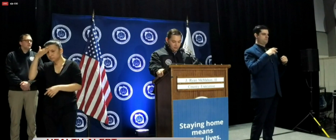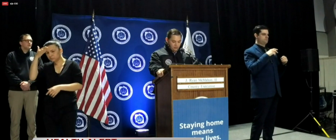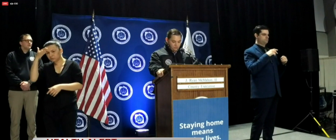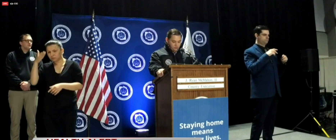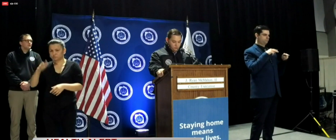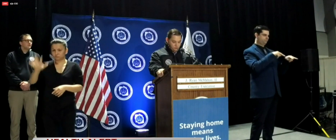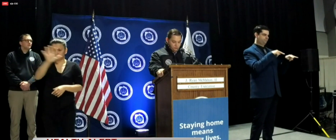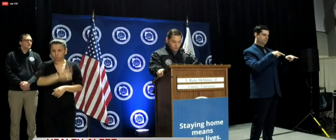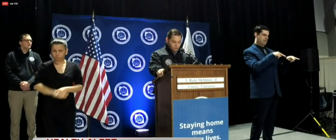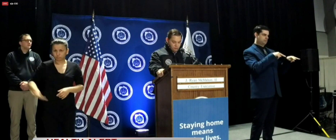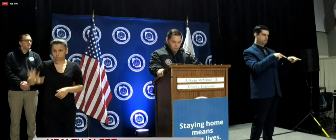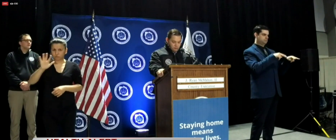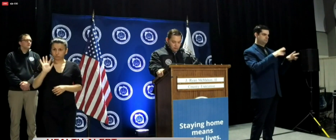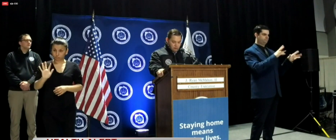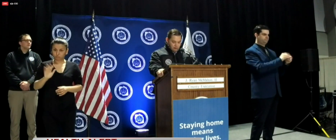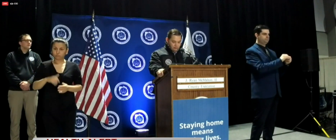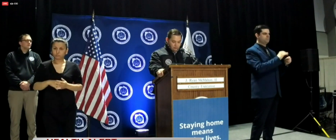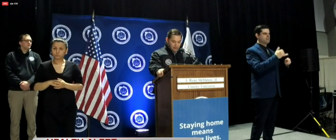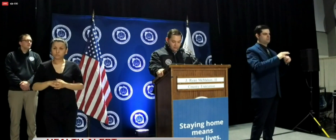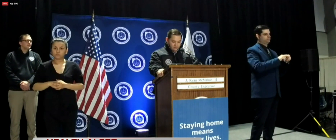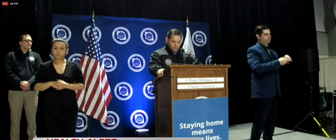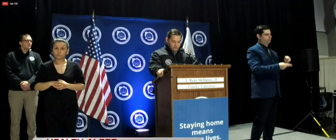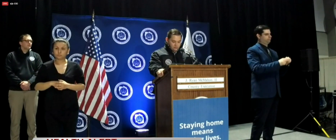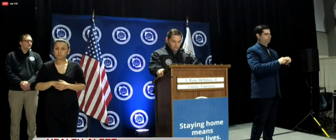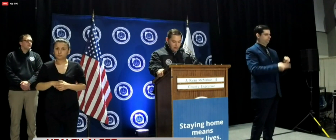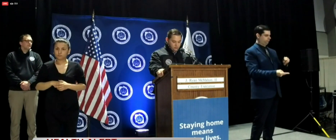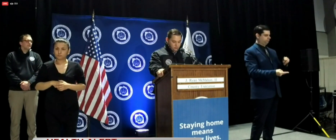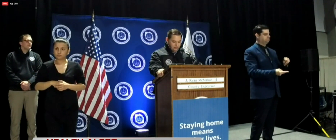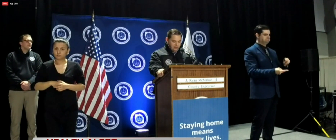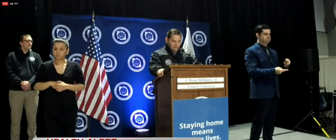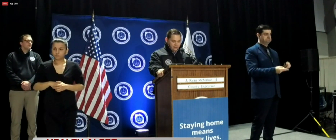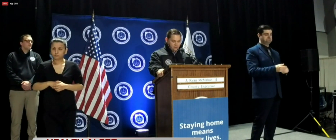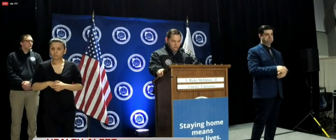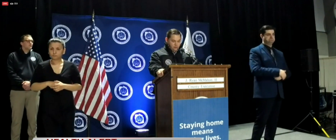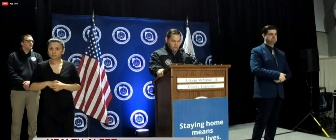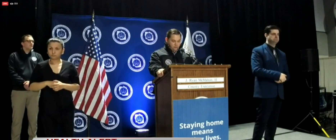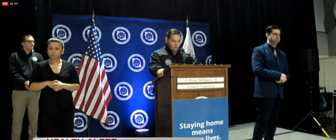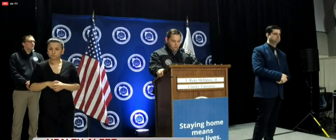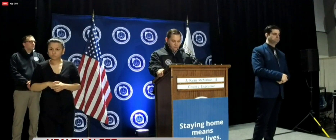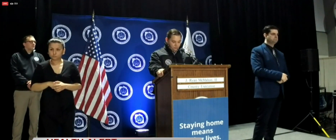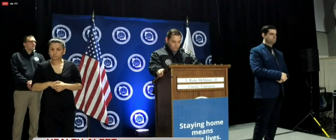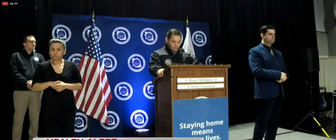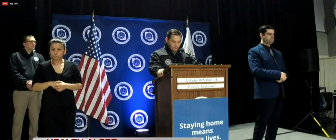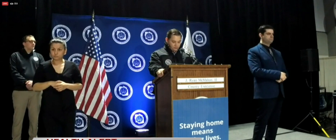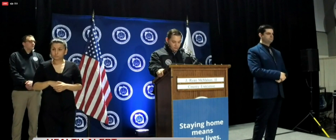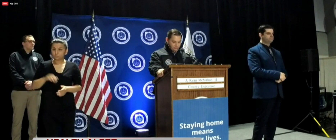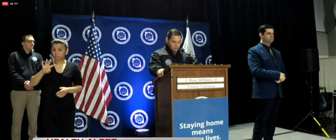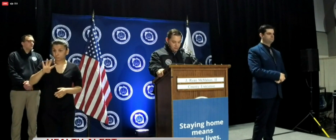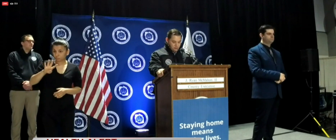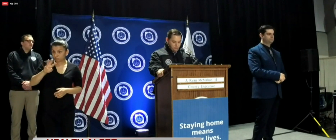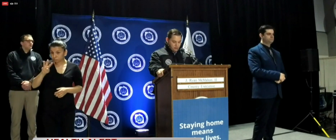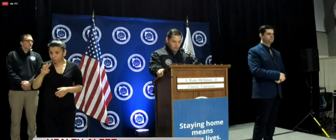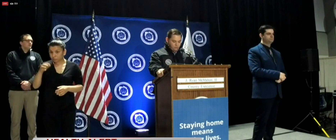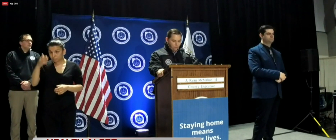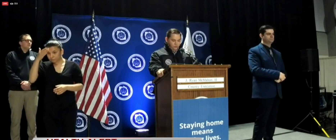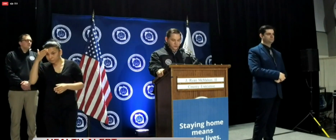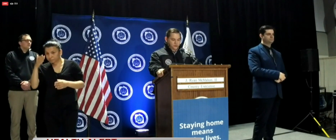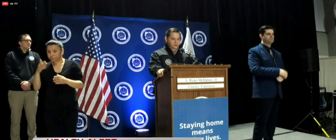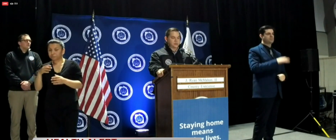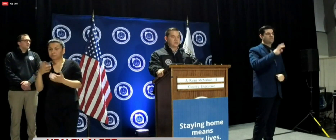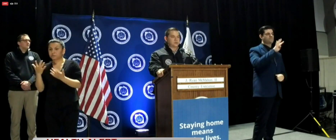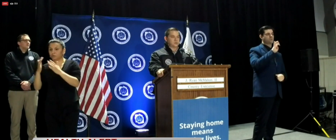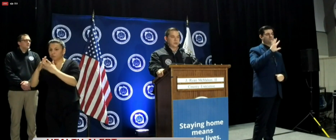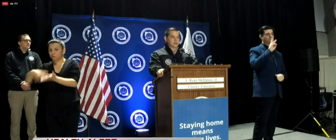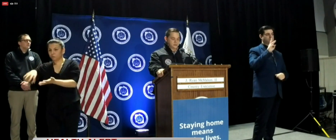47 individuals out of our positive cases are household contacts. So out of our 456, we have